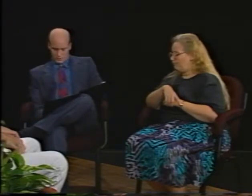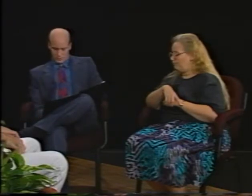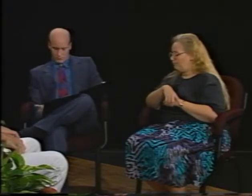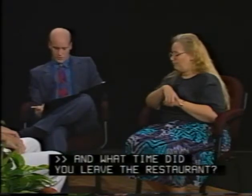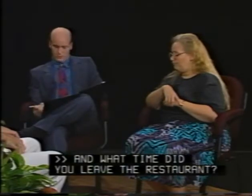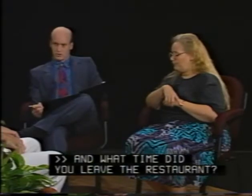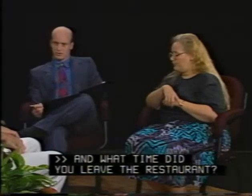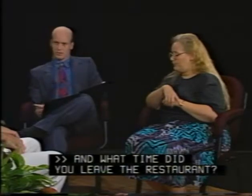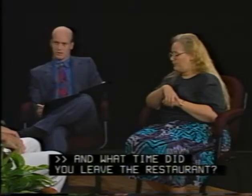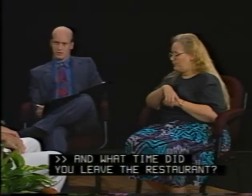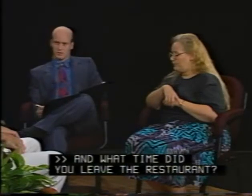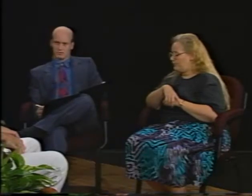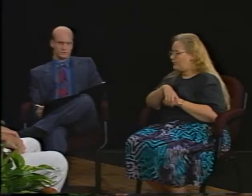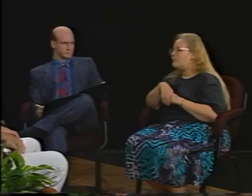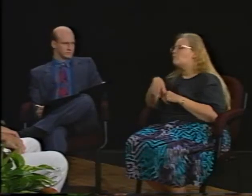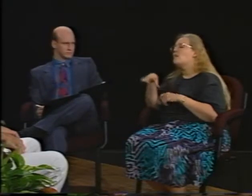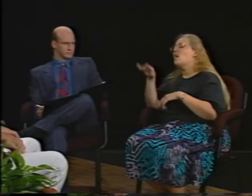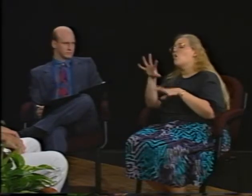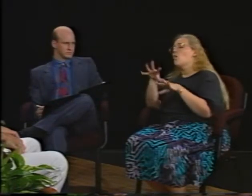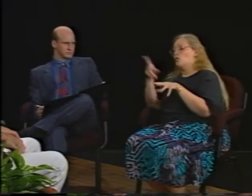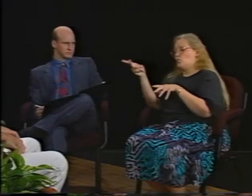And what time did you leave the restaurant?